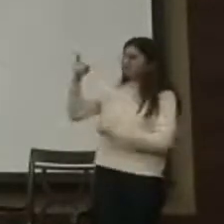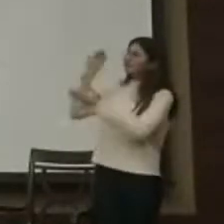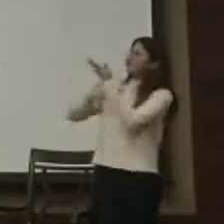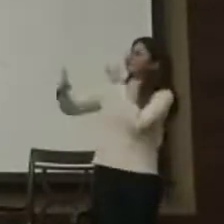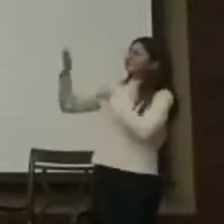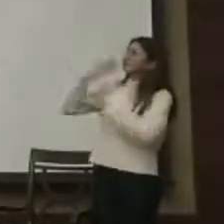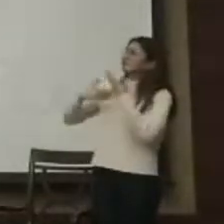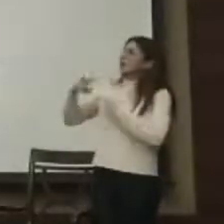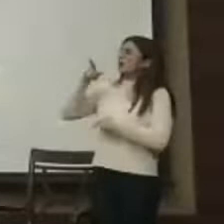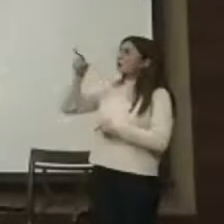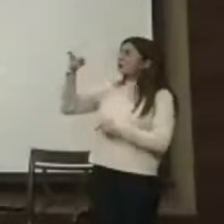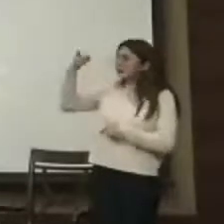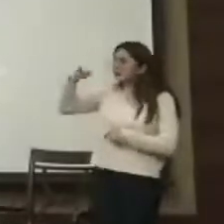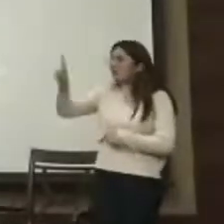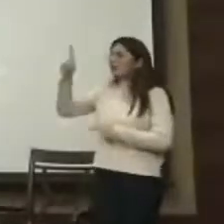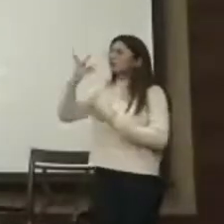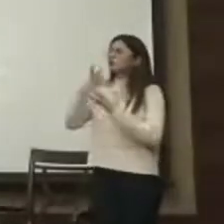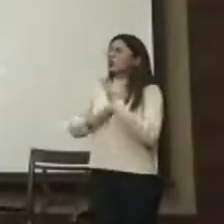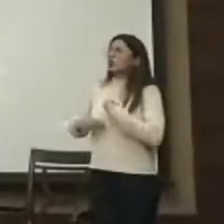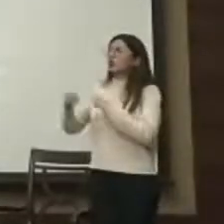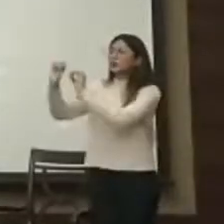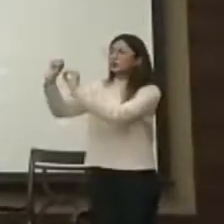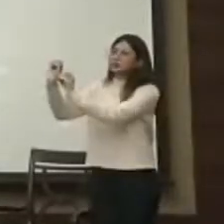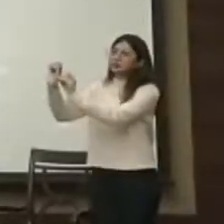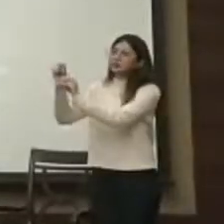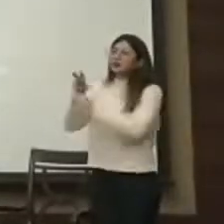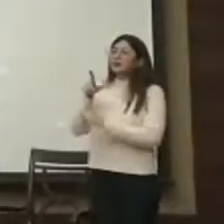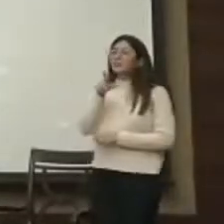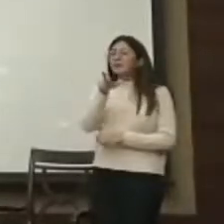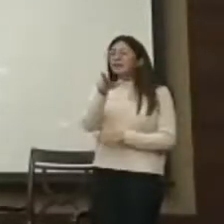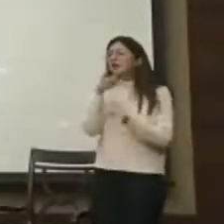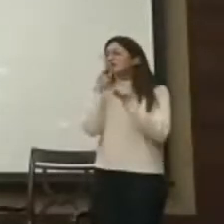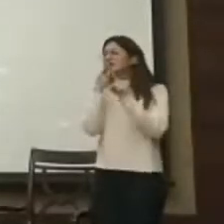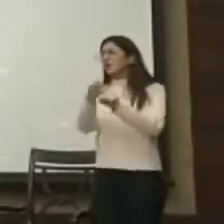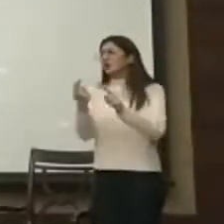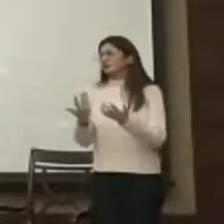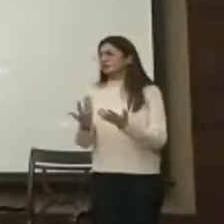never became theirs. So the point I'm making is,